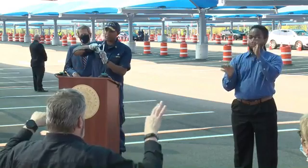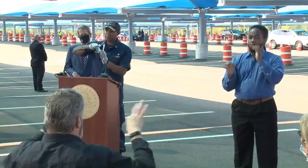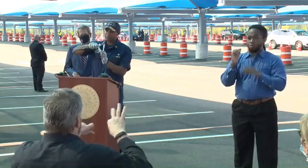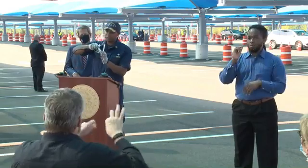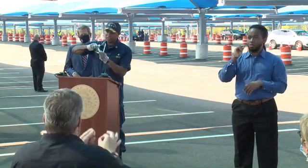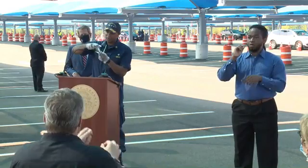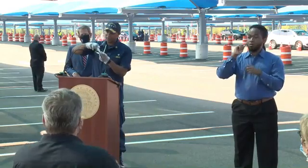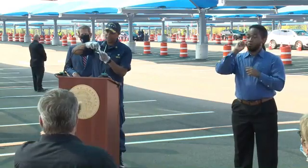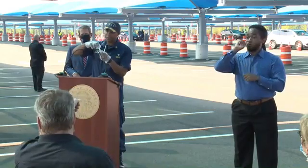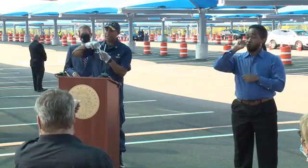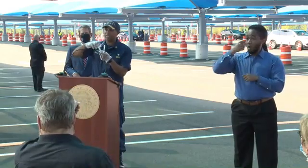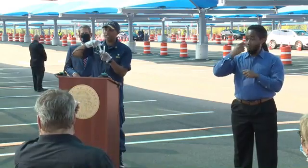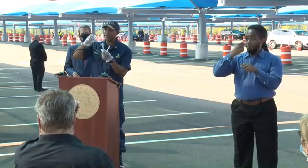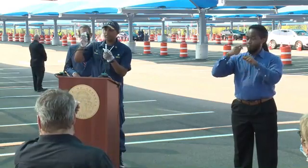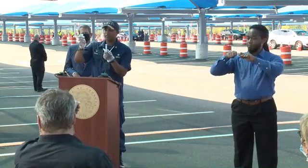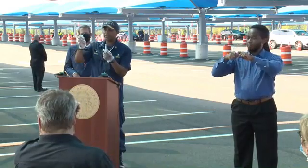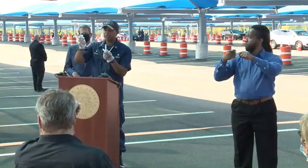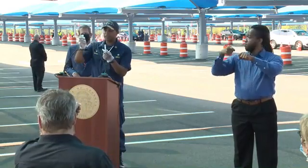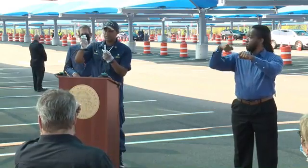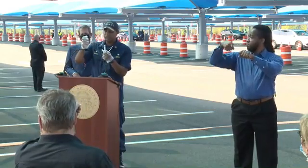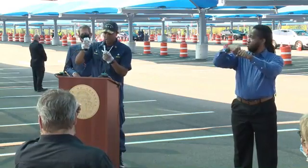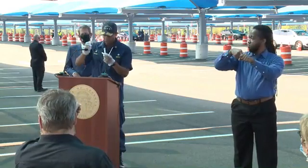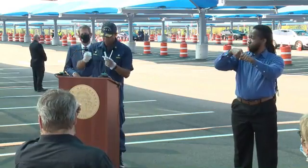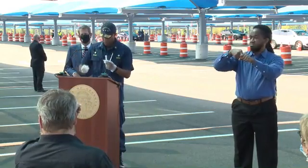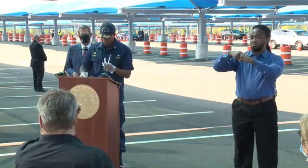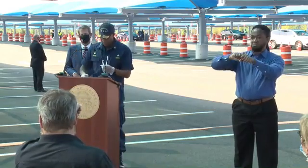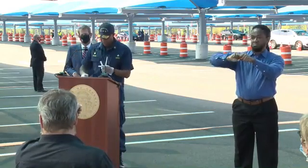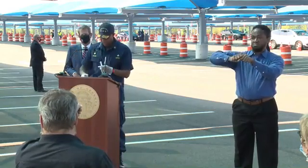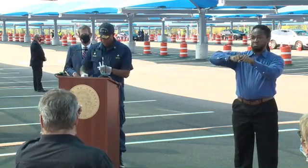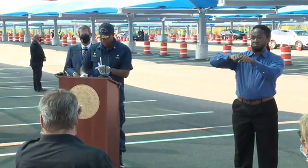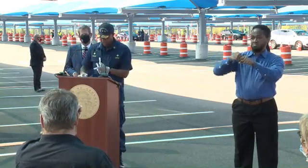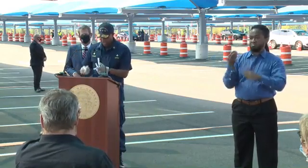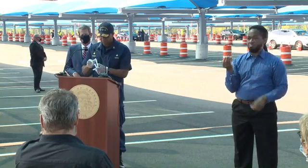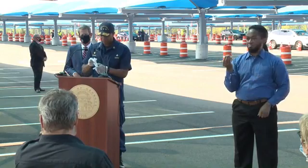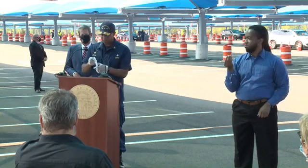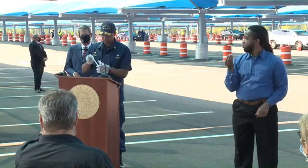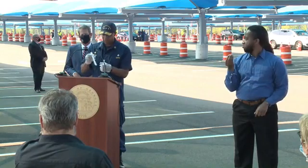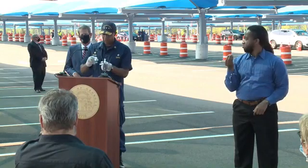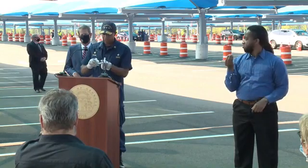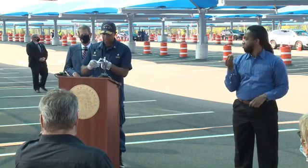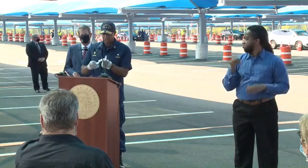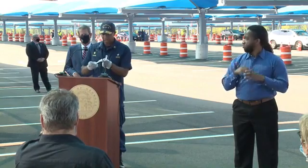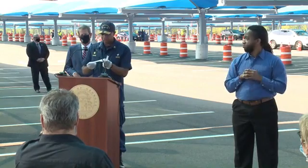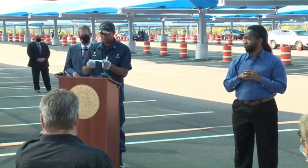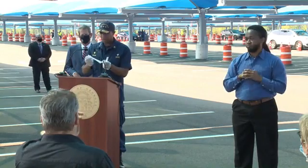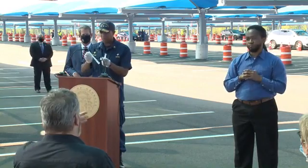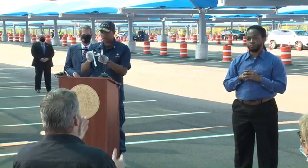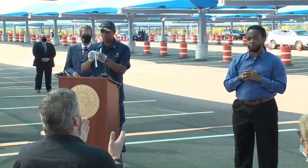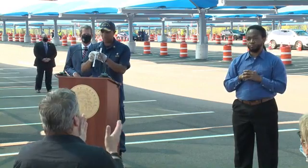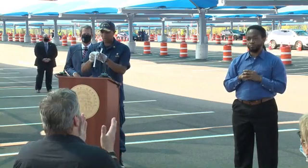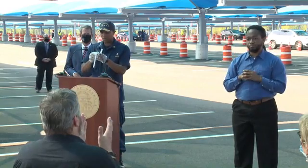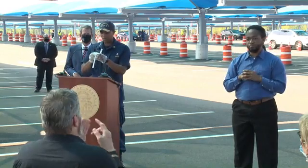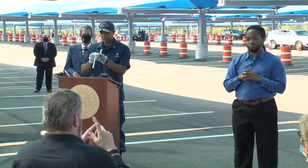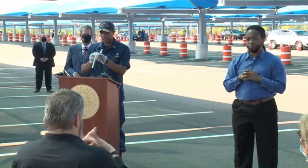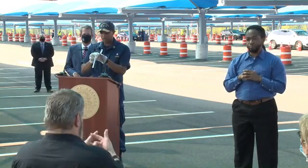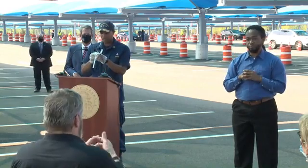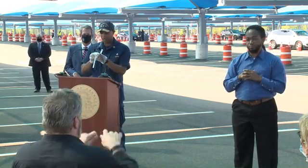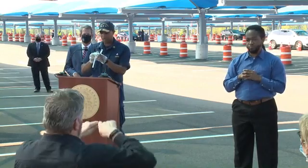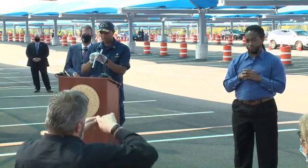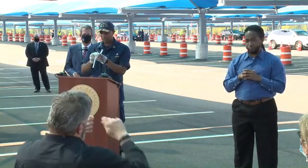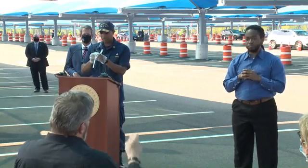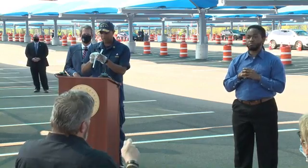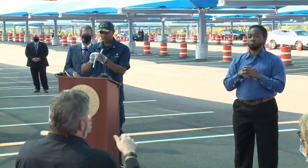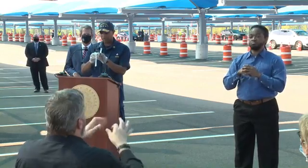open your specimen container. Once you open your specimen container, they will ask you to open your swab.